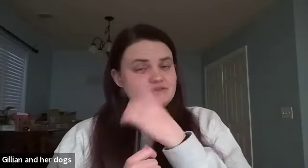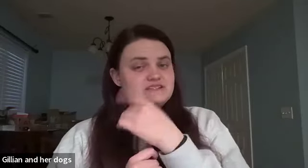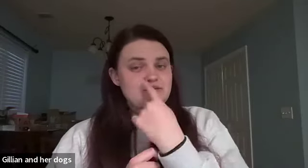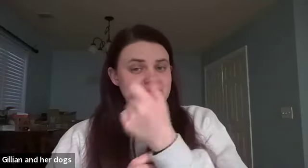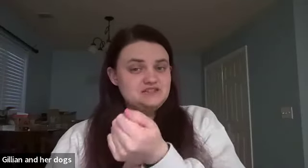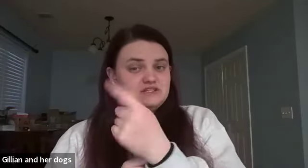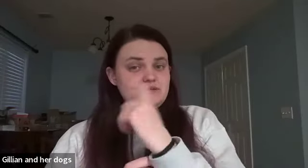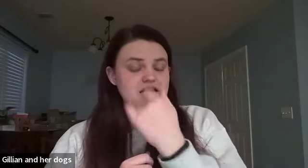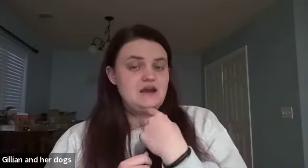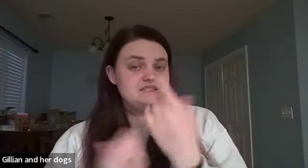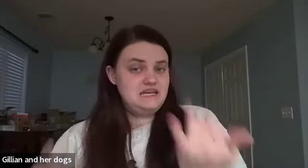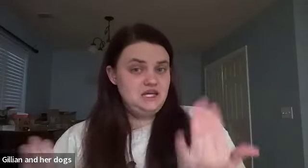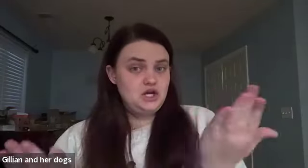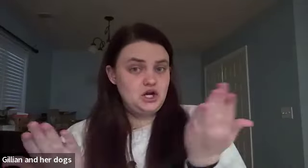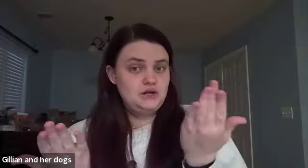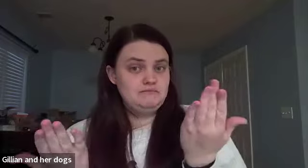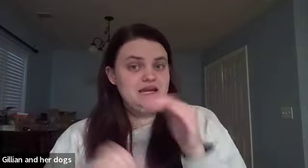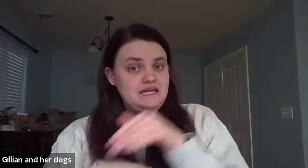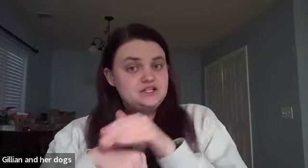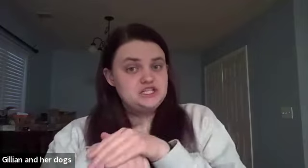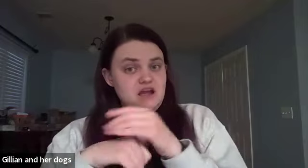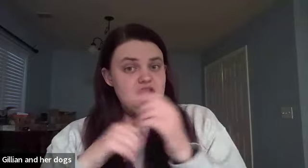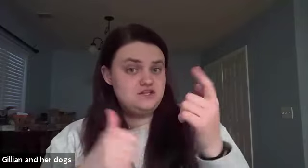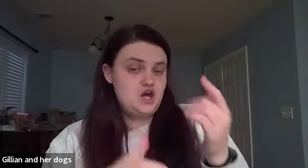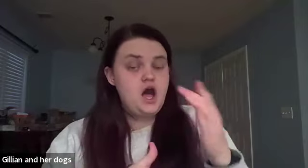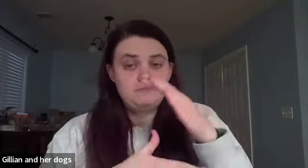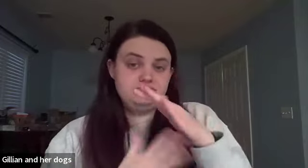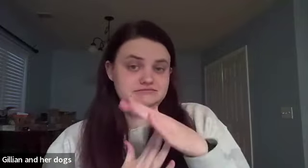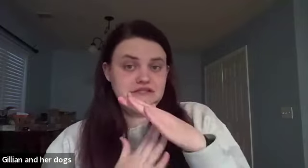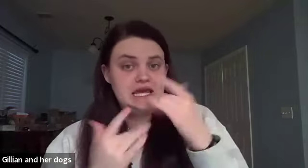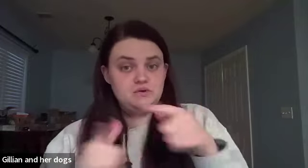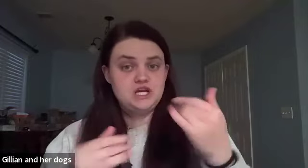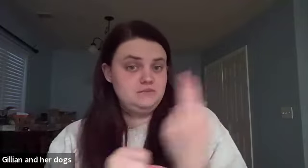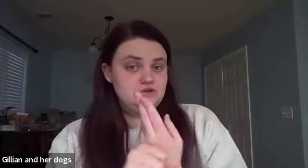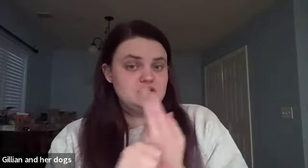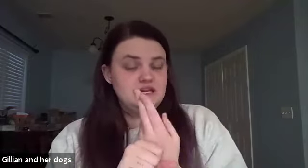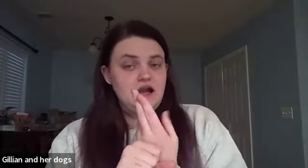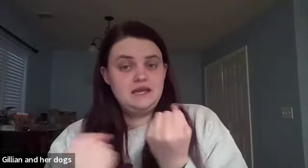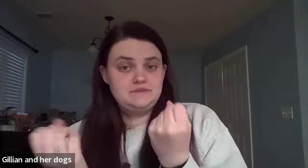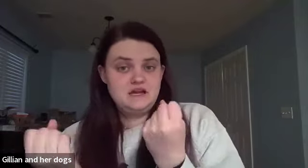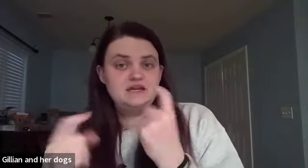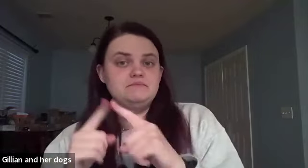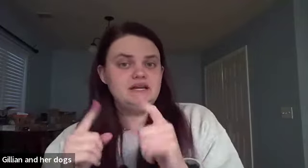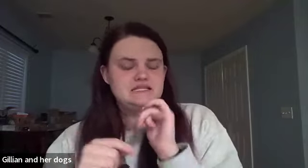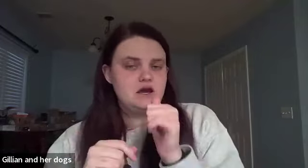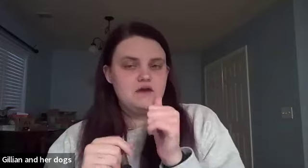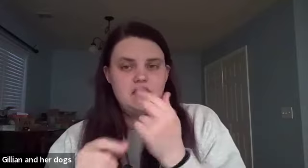I was going to say. What was interesting was like how I said here, my English is kind of the top language I'm using. I am signing, but it's not